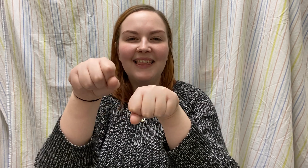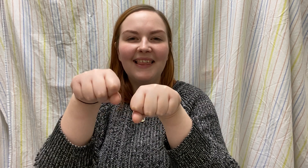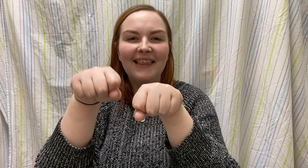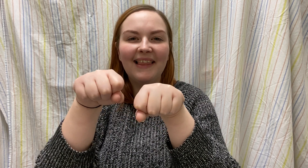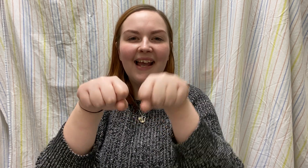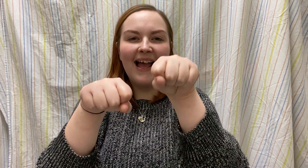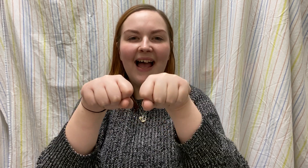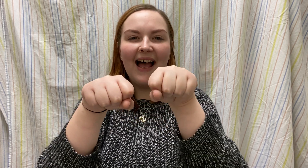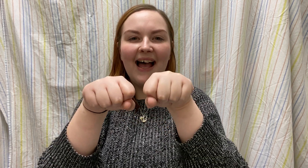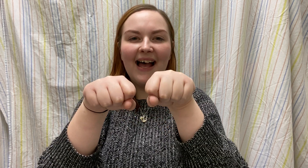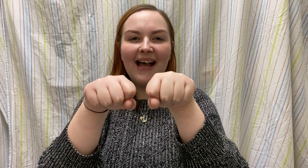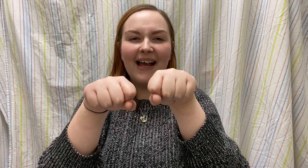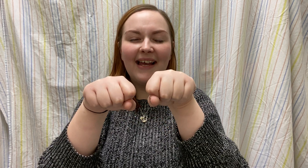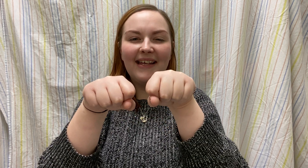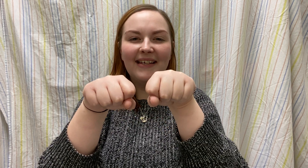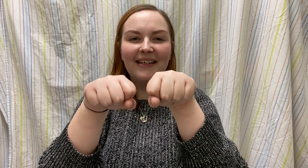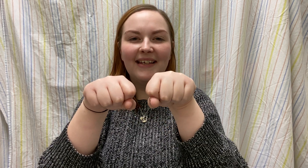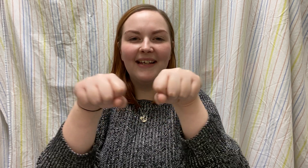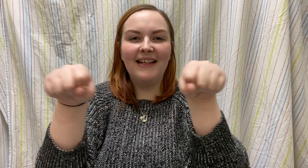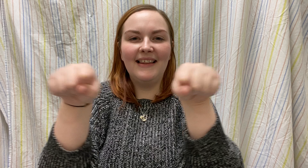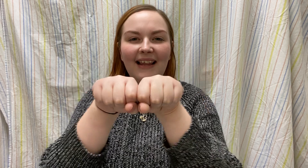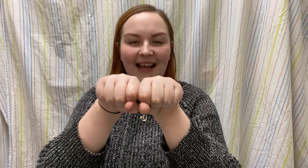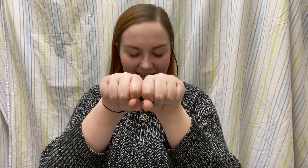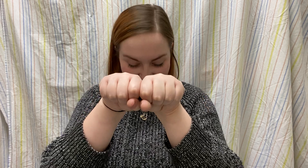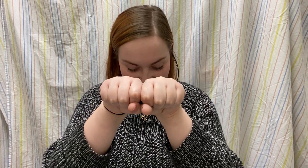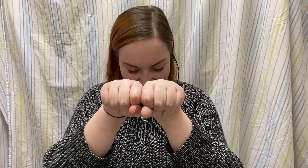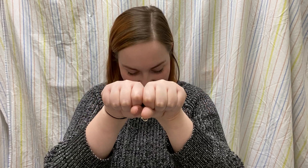Ul. I. Lie.